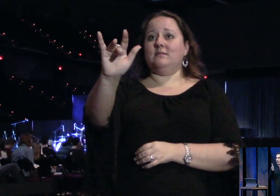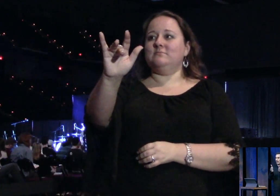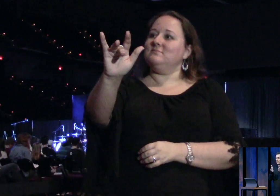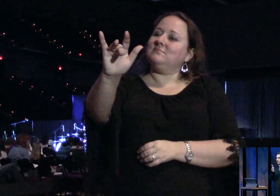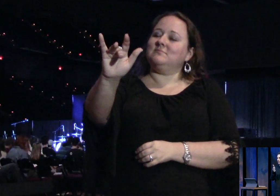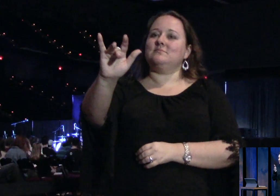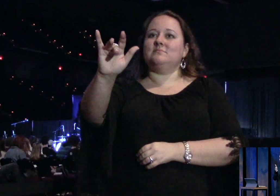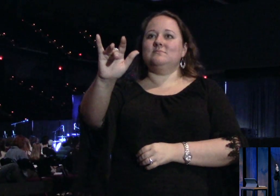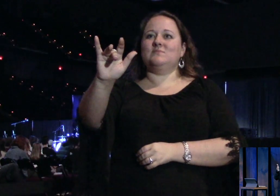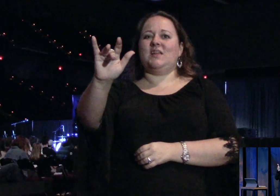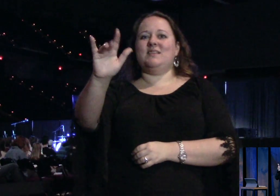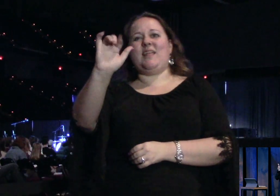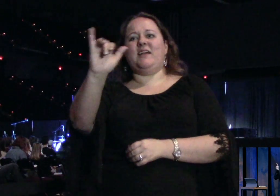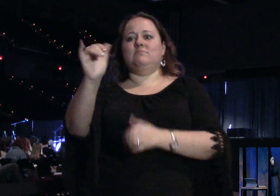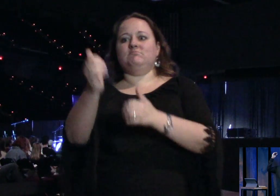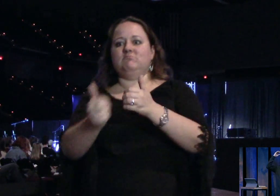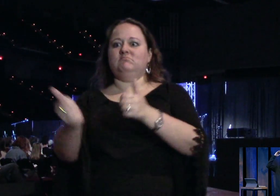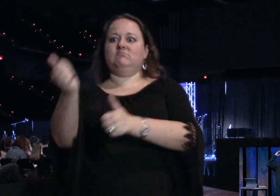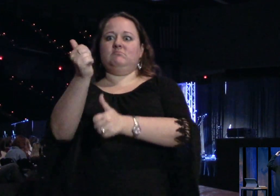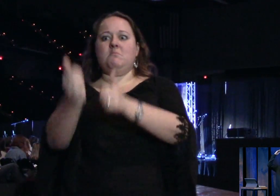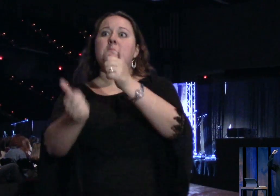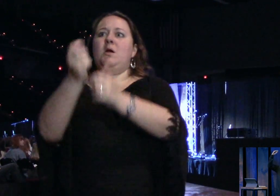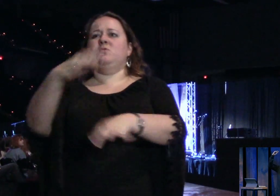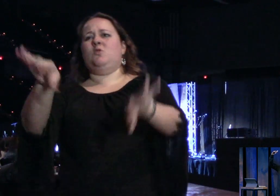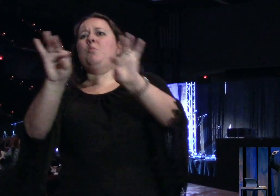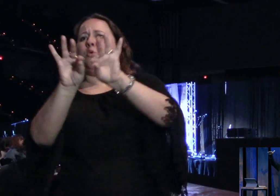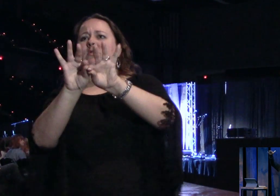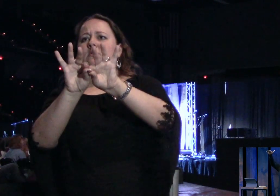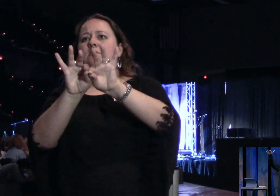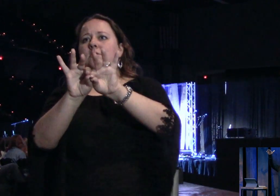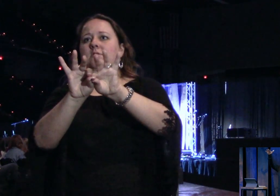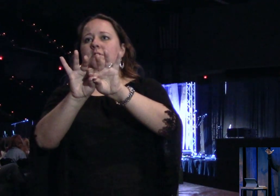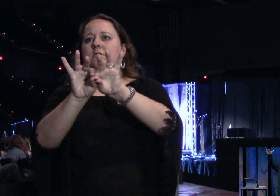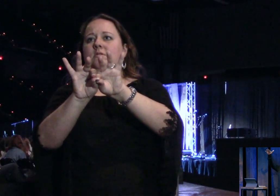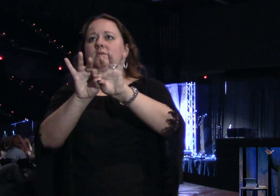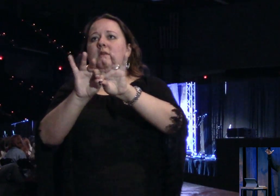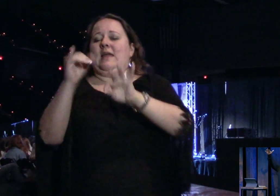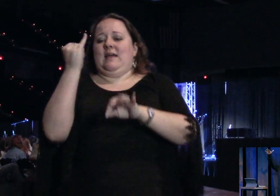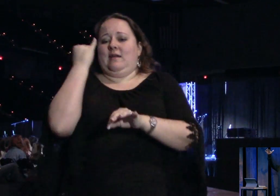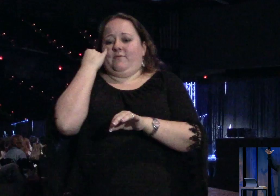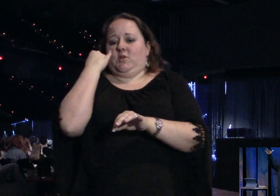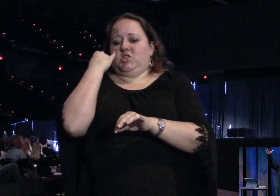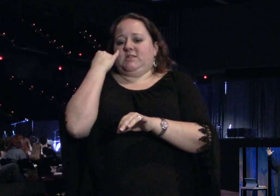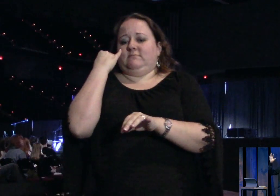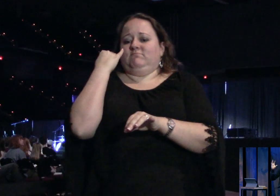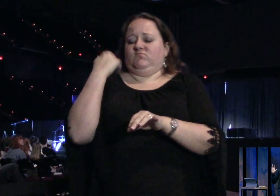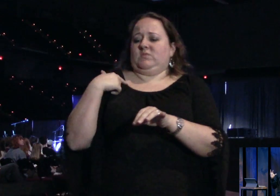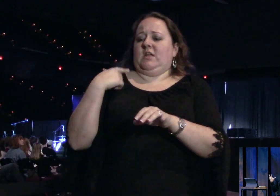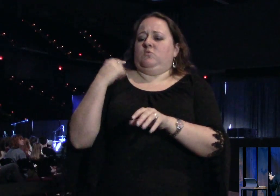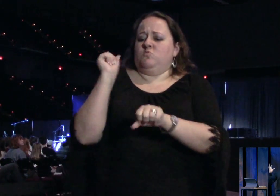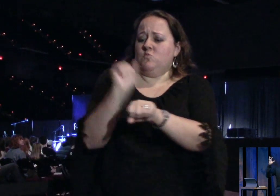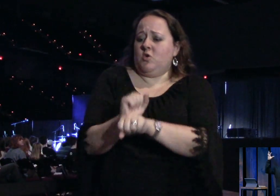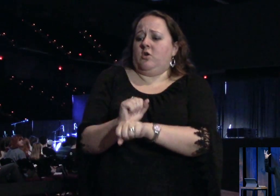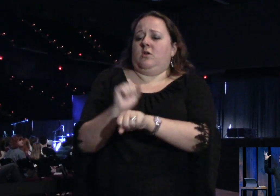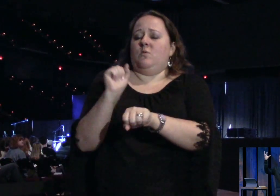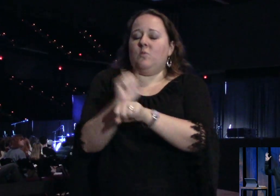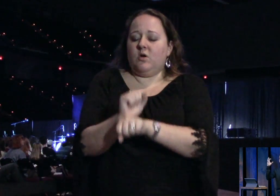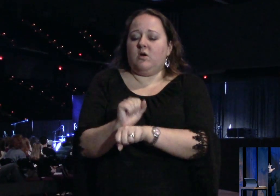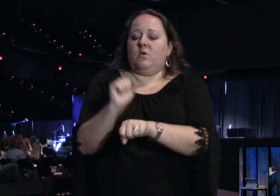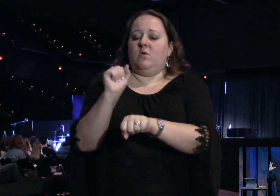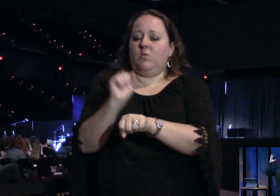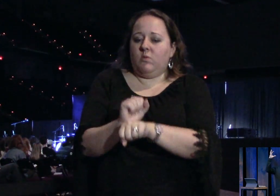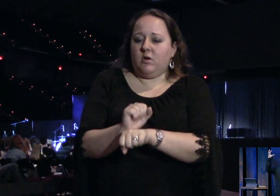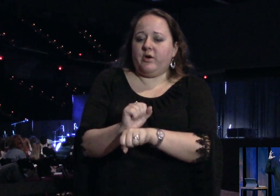that blank is kind of the top of the ladder for you. If you can just